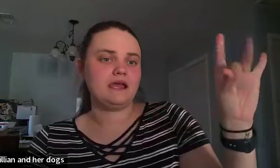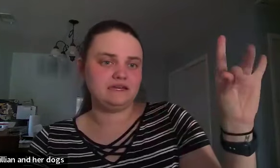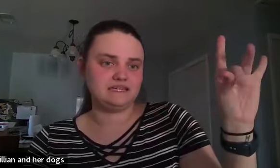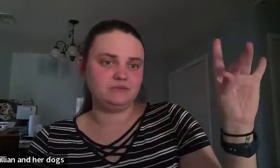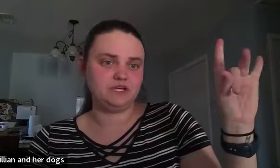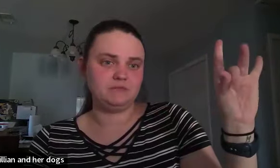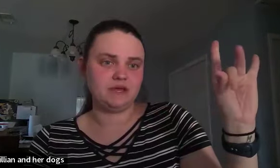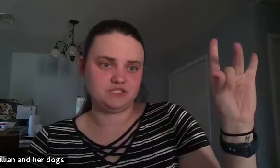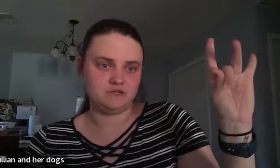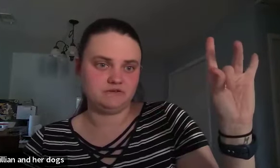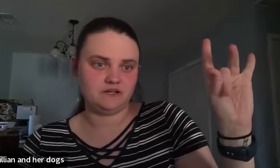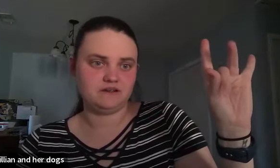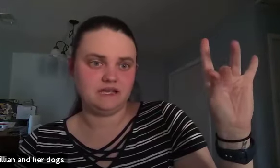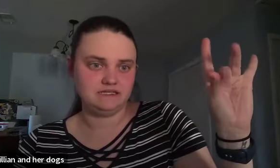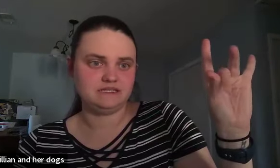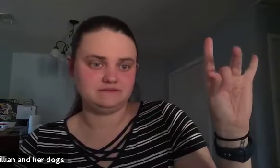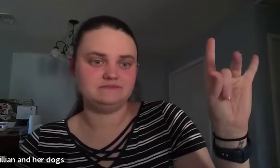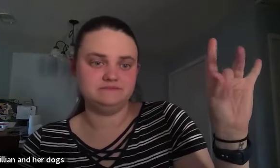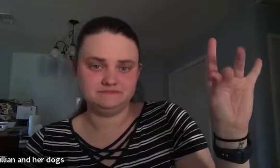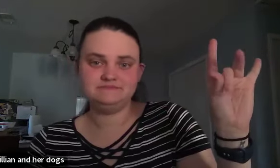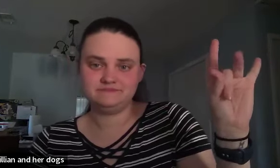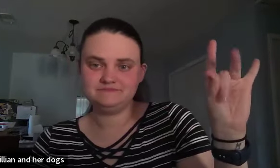Or 18 when you bounce your middle finger. 18.